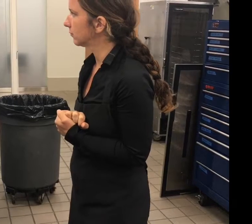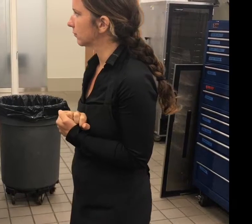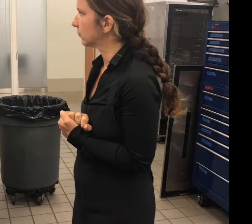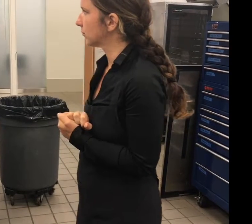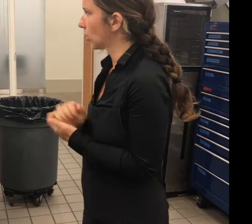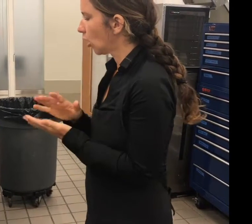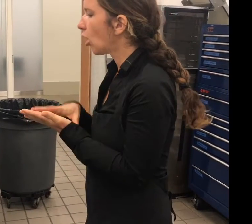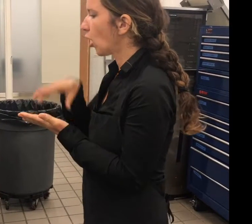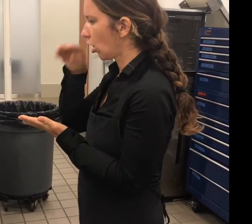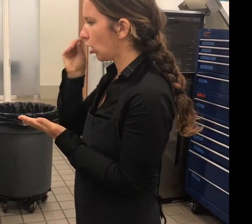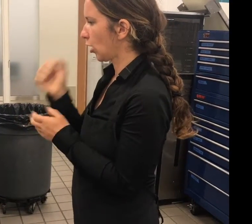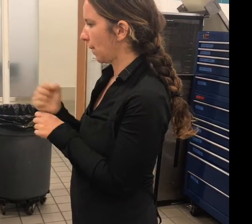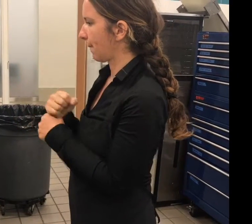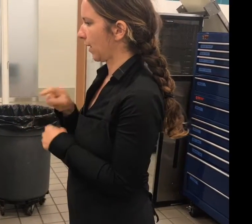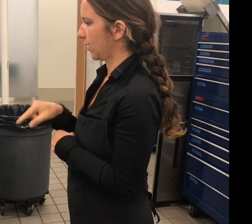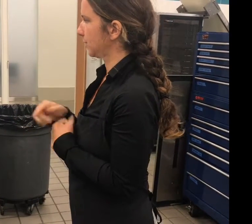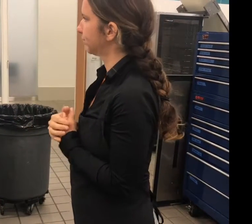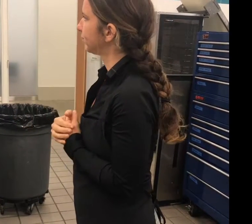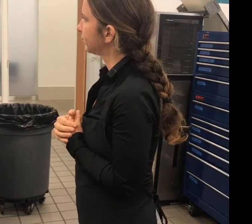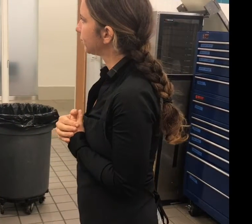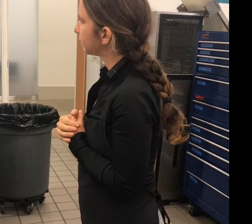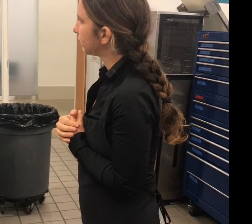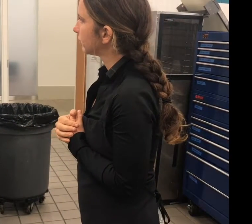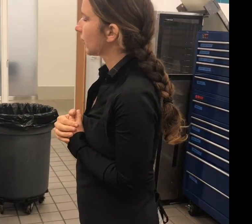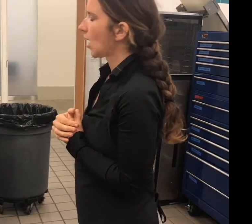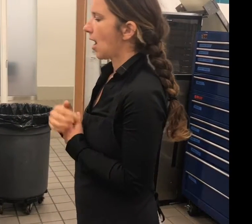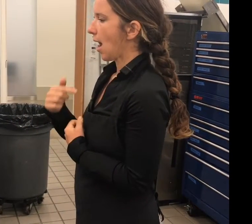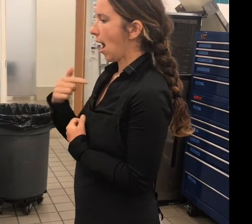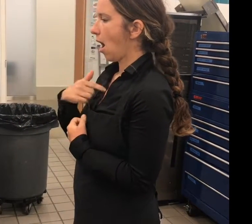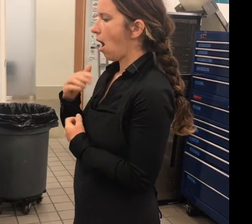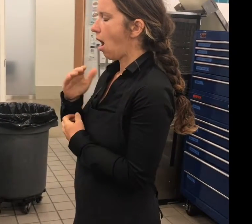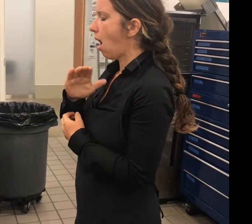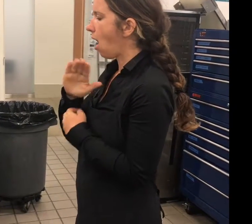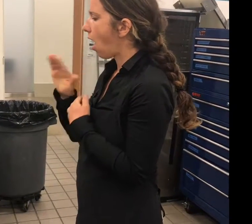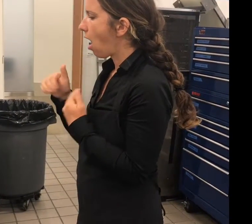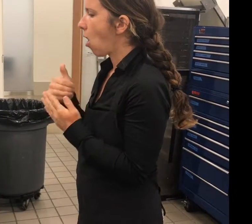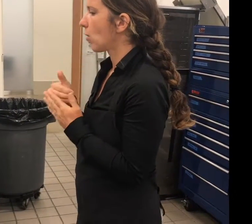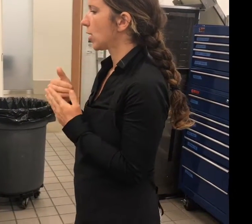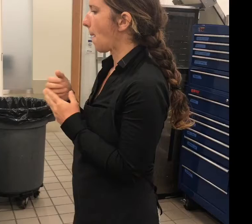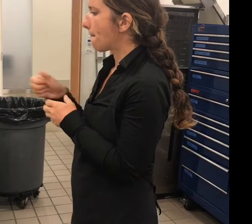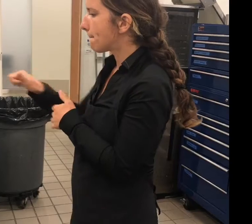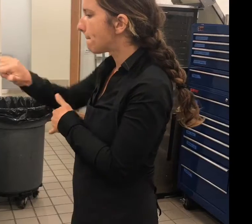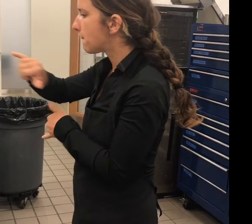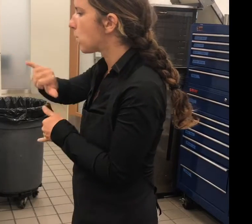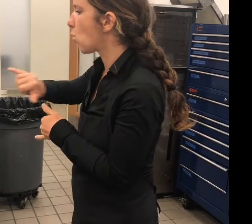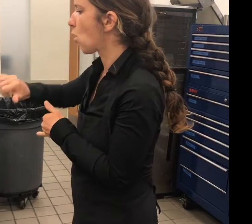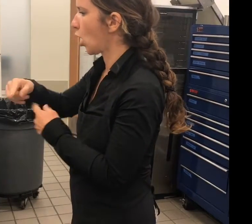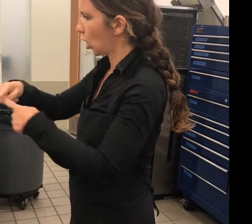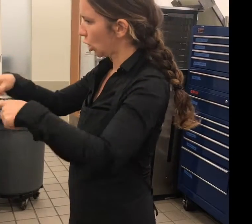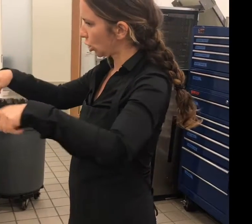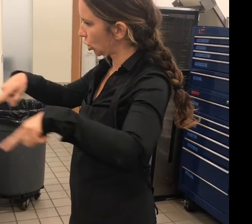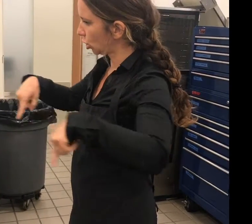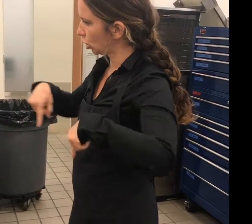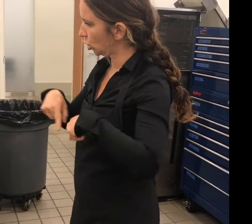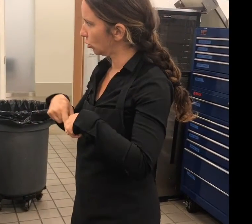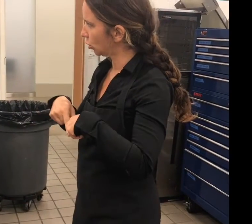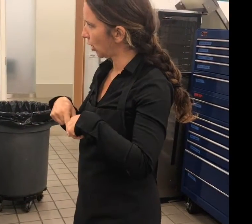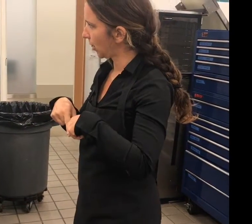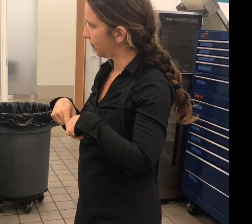When I cool my pastry cream, I always pour it out into a sheet tray. Oftentimes it'll say put it into an ice bath. I never put mine in an ice bath. I